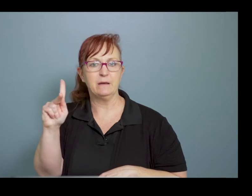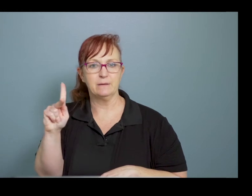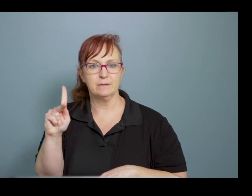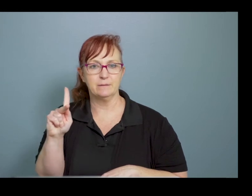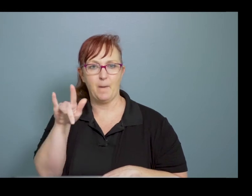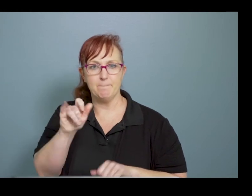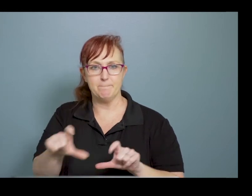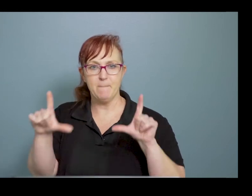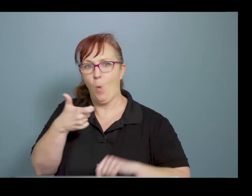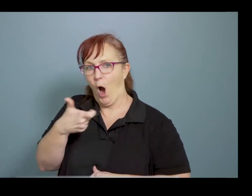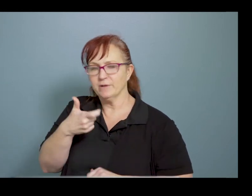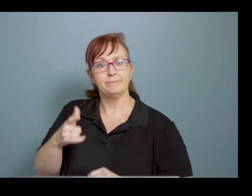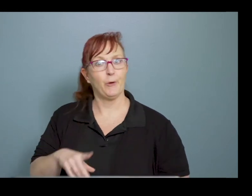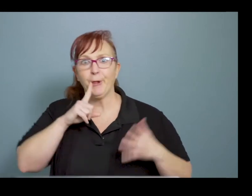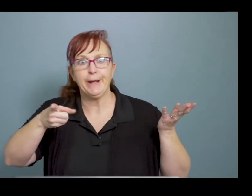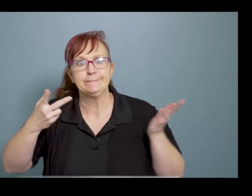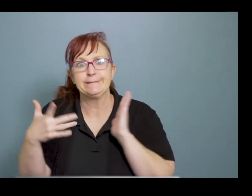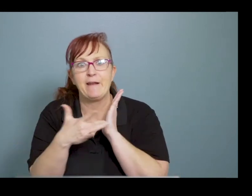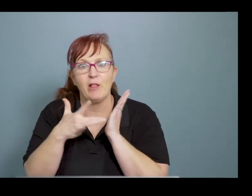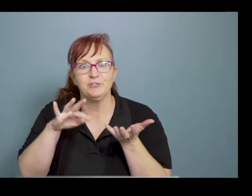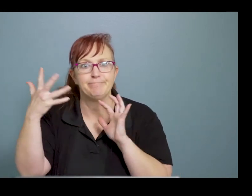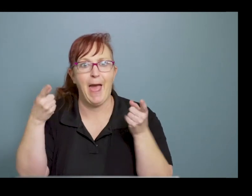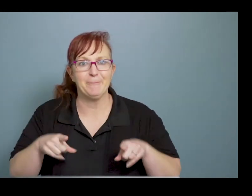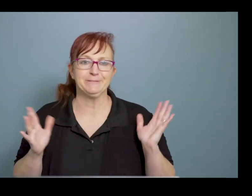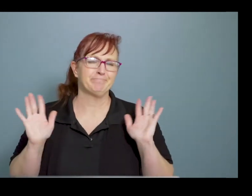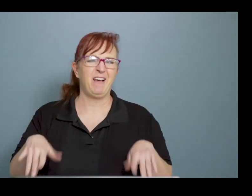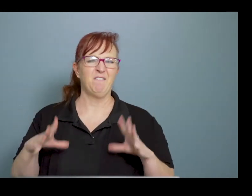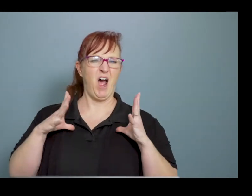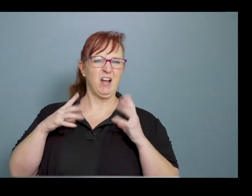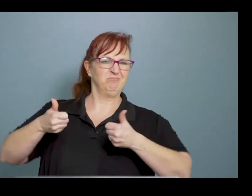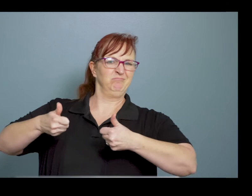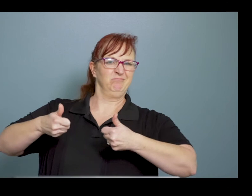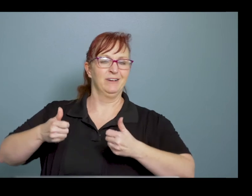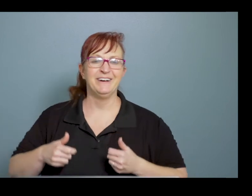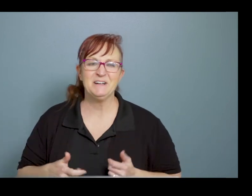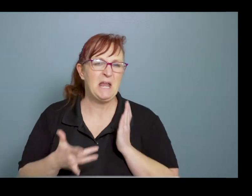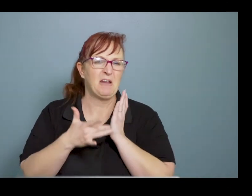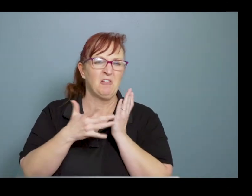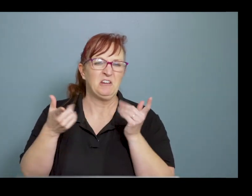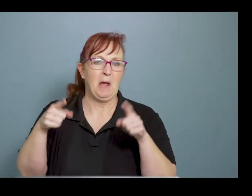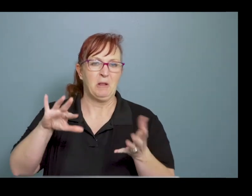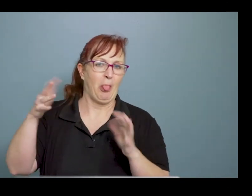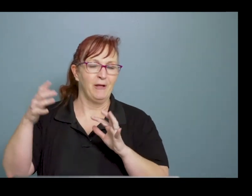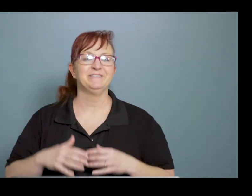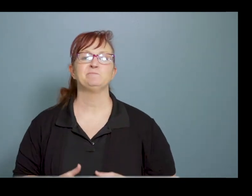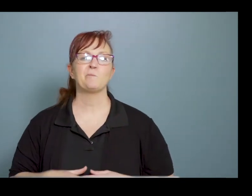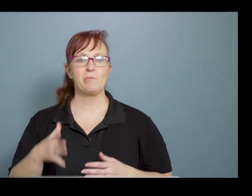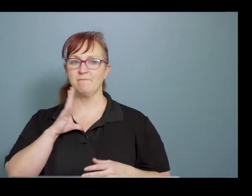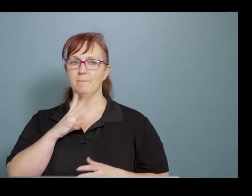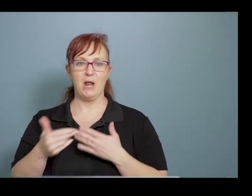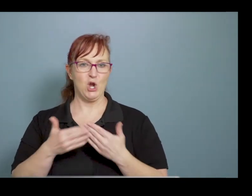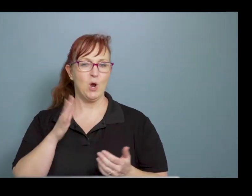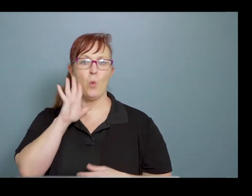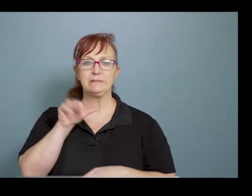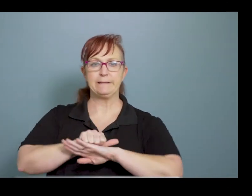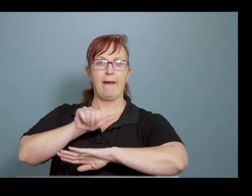the technology happens. It's all good. But we'll have a link to that YouTube video by